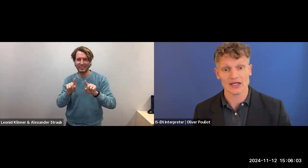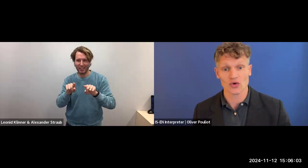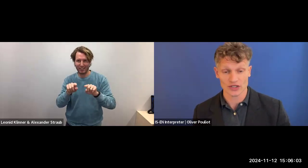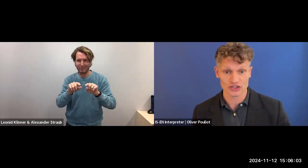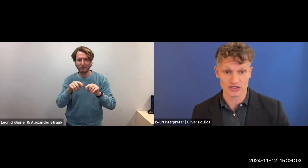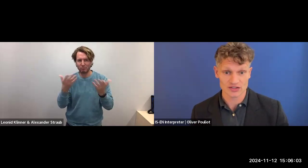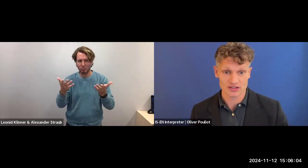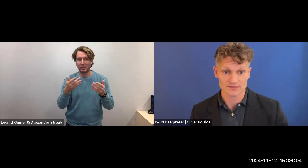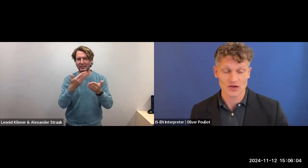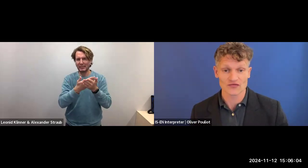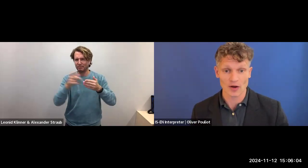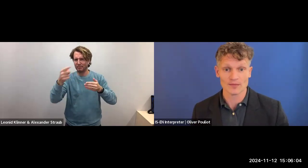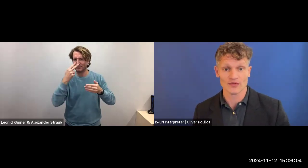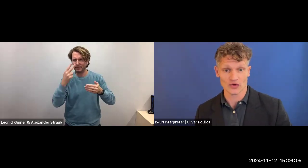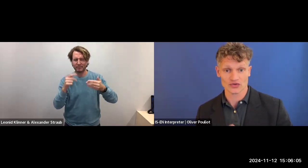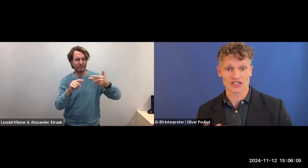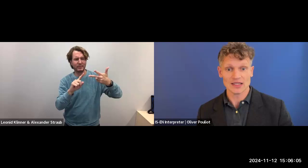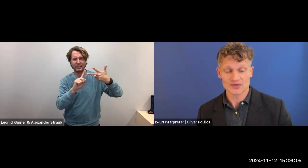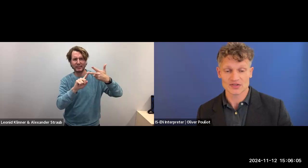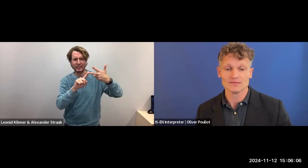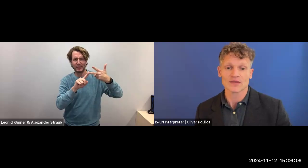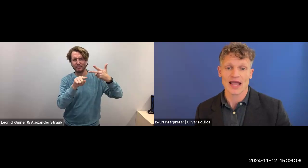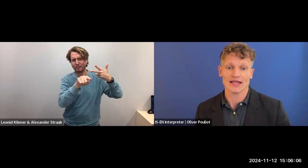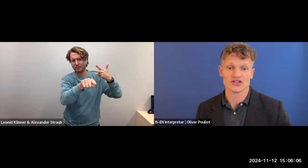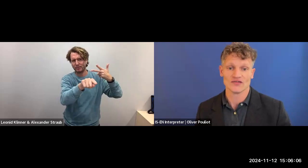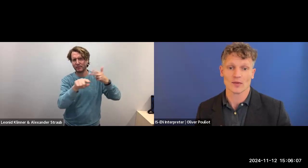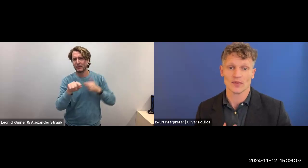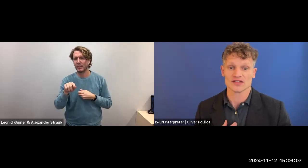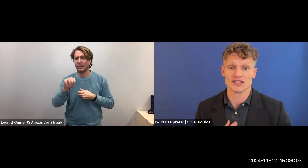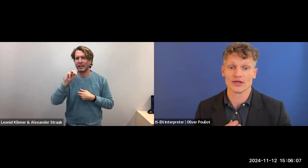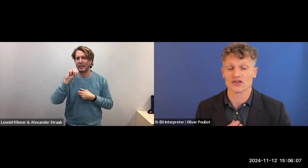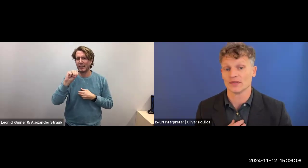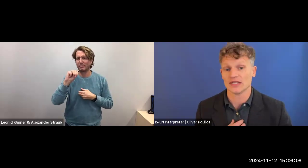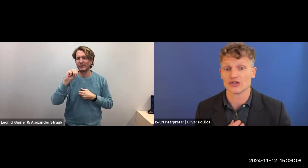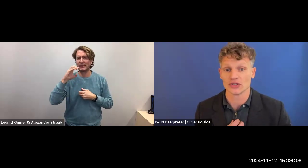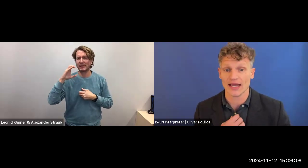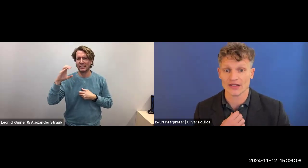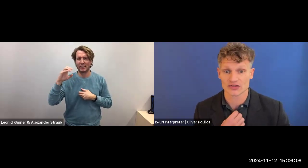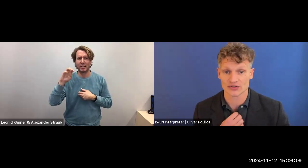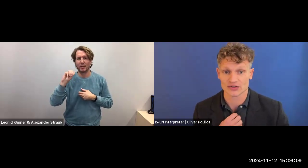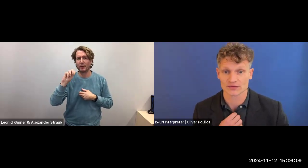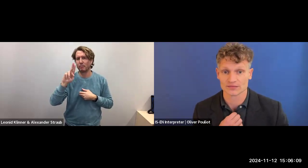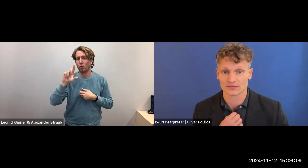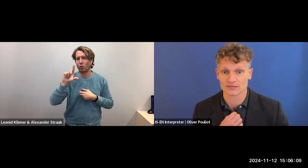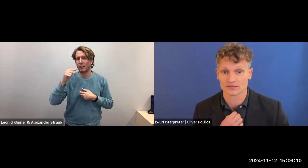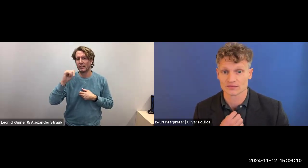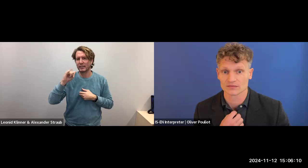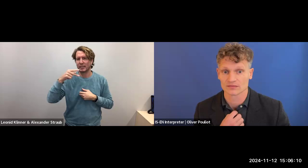could create questions from those clips and develop a series of potential